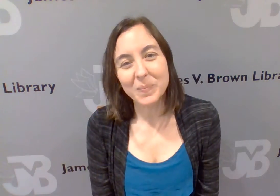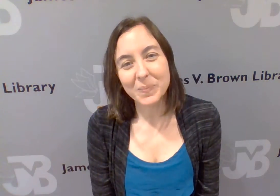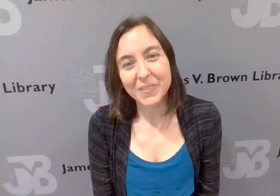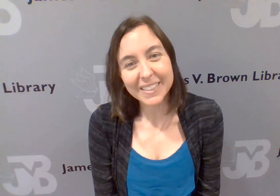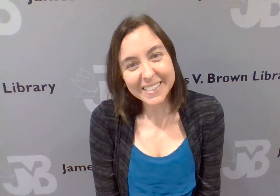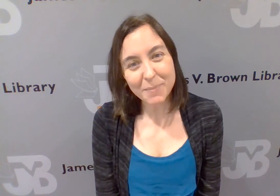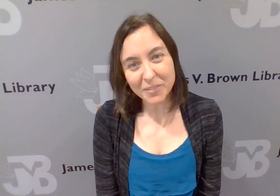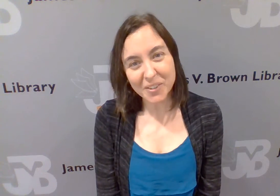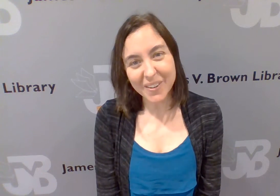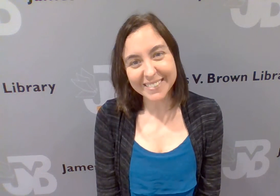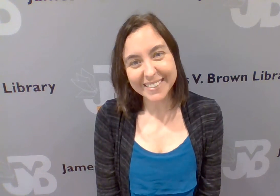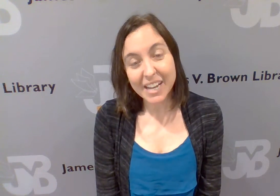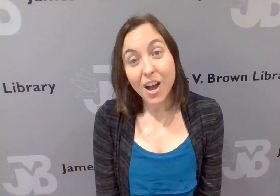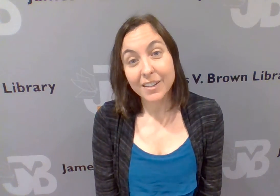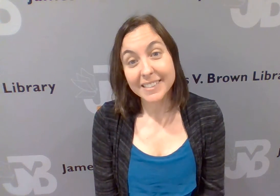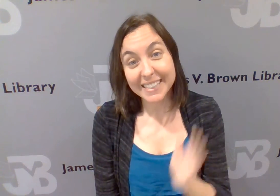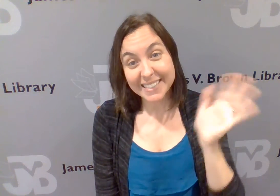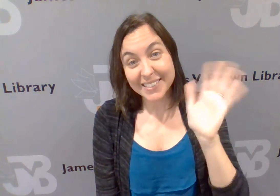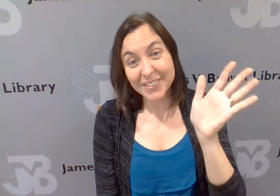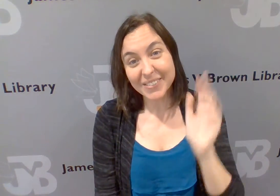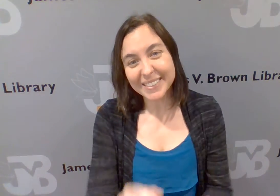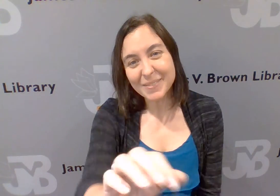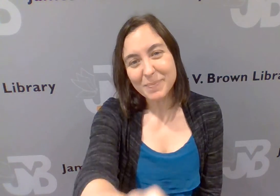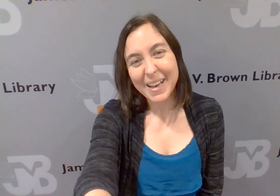Good job, everyone. I'll see you again soon. Bye.